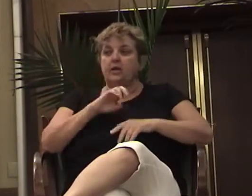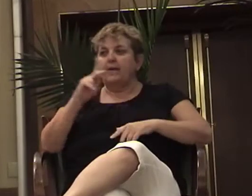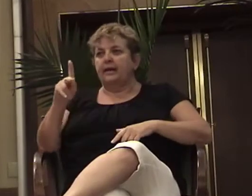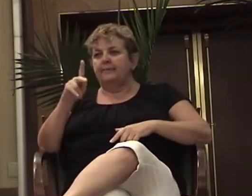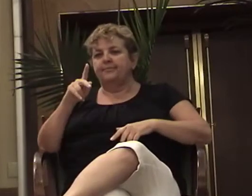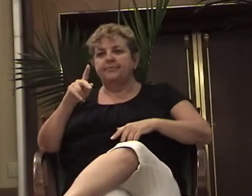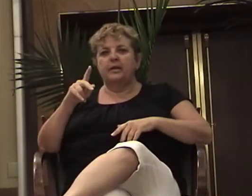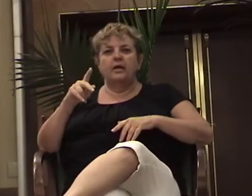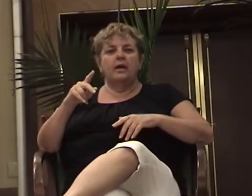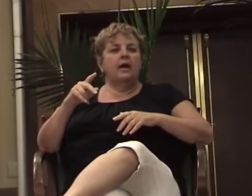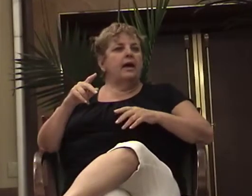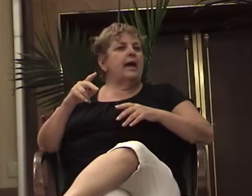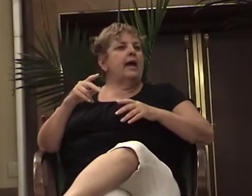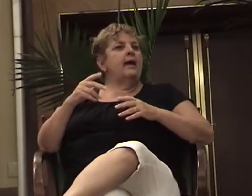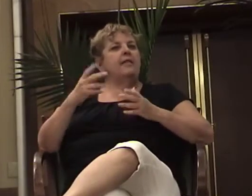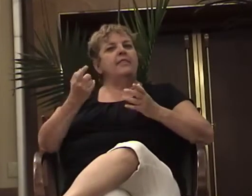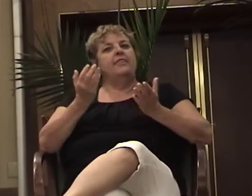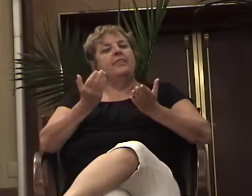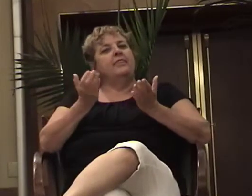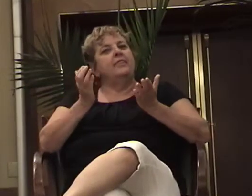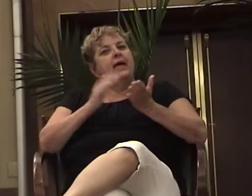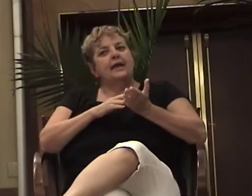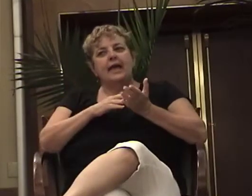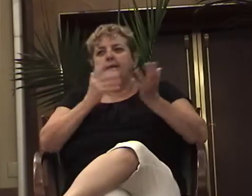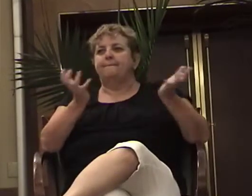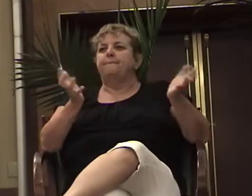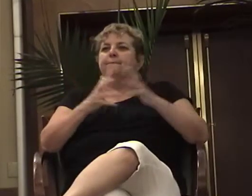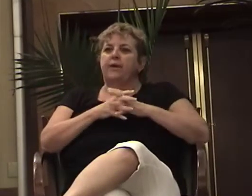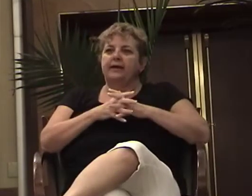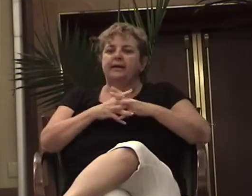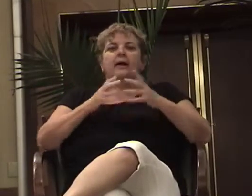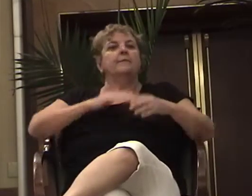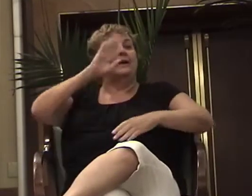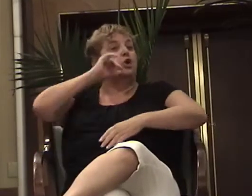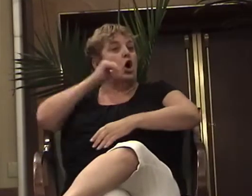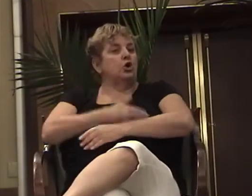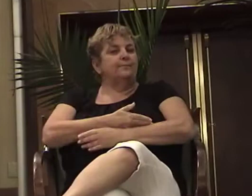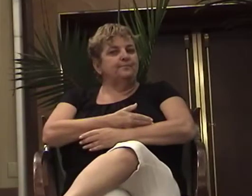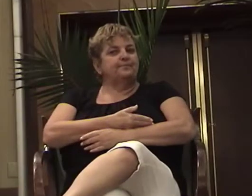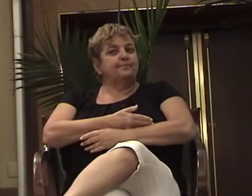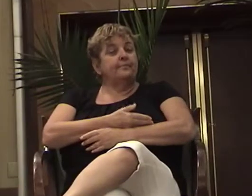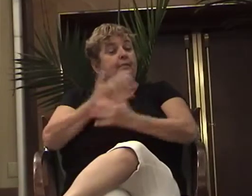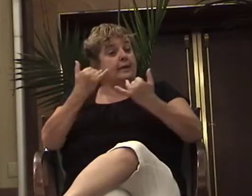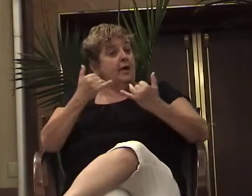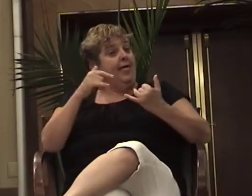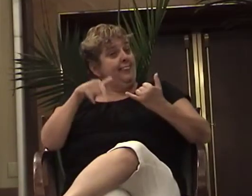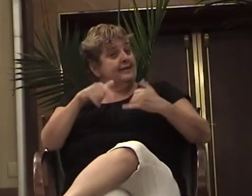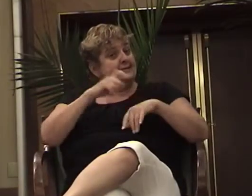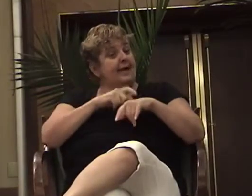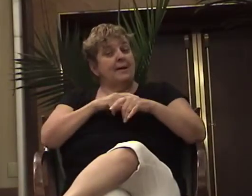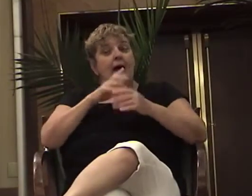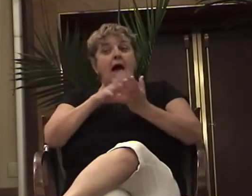daughter. But I learned something different than my daughter and my son. See, I learned with my daughter that I would just give her up for